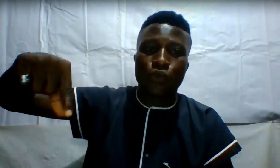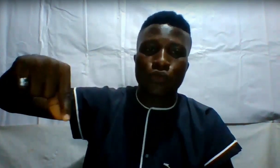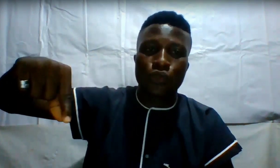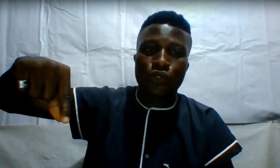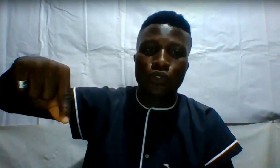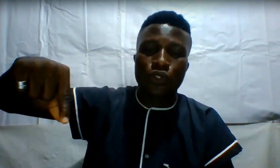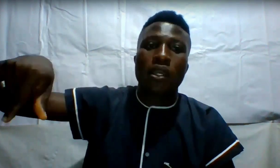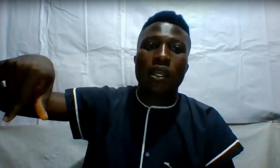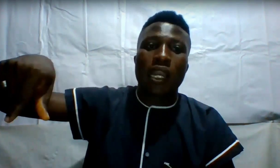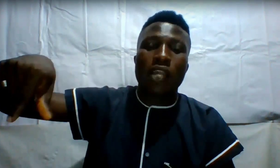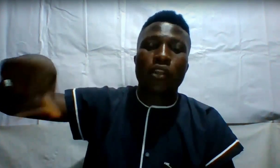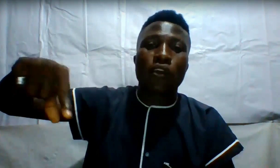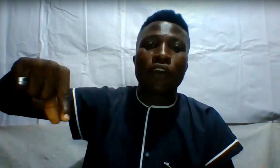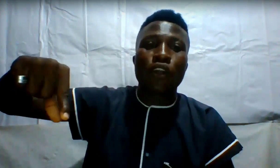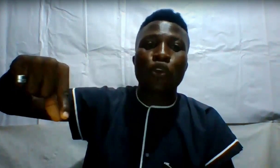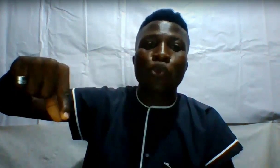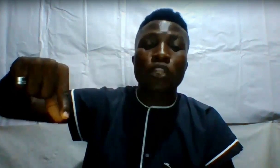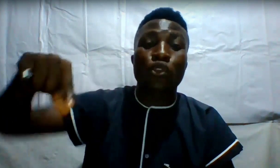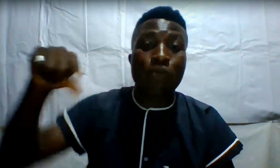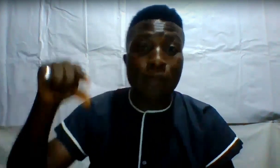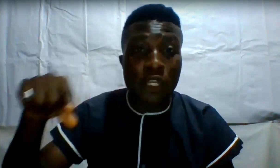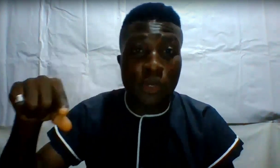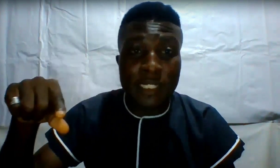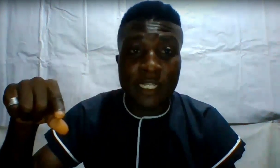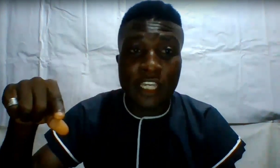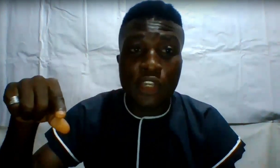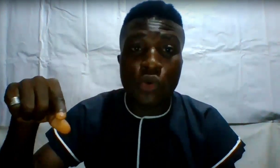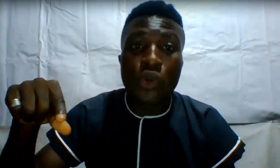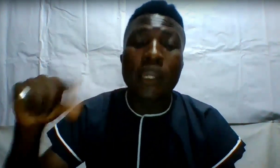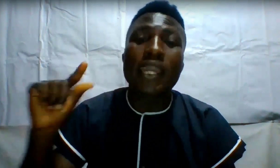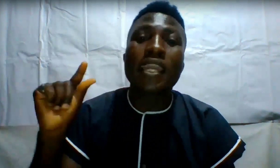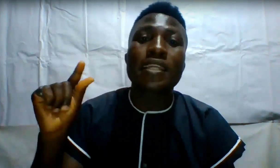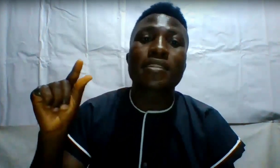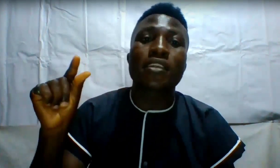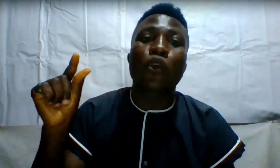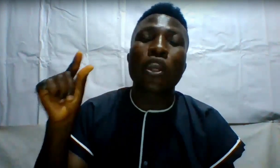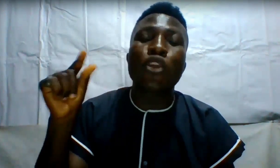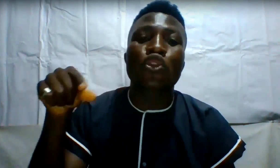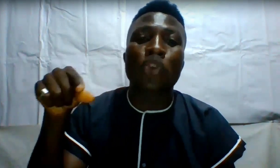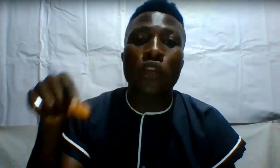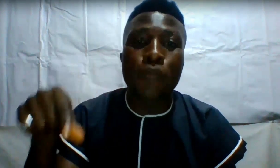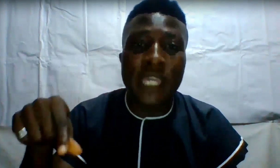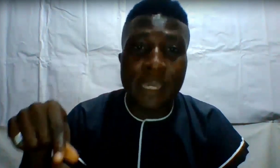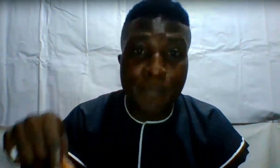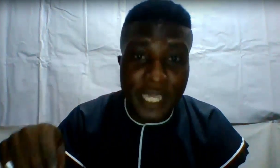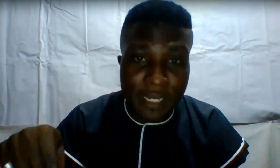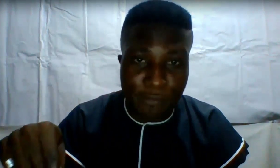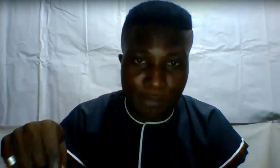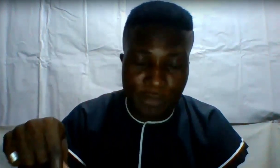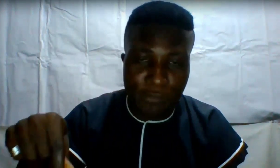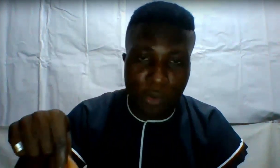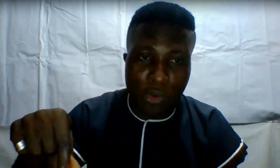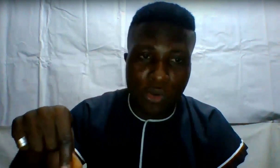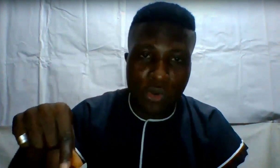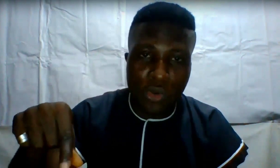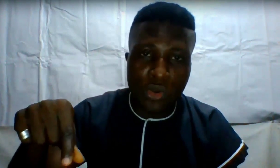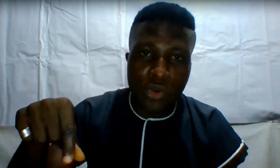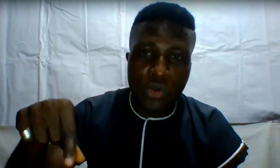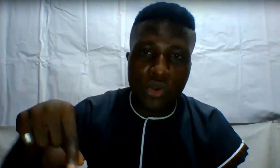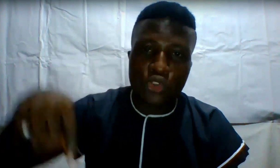Another very good way to remember your letter Q is when you try to pick a pin from the floor. So attempt picking a pin from